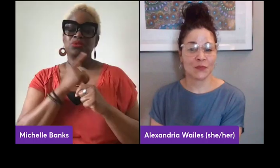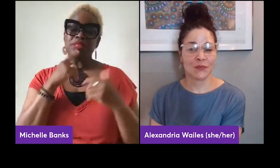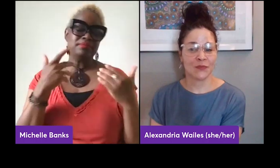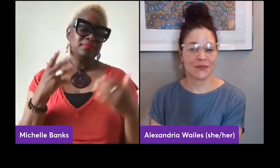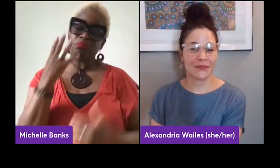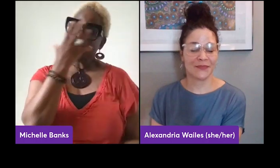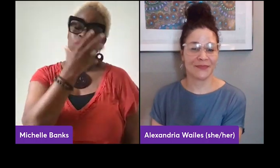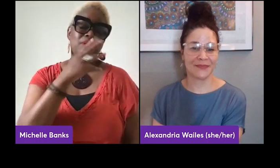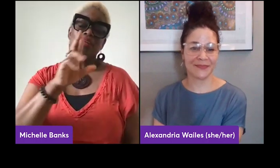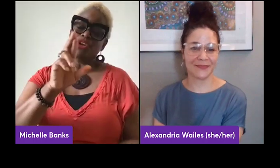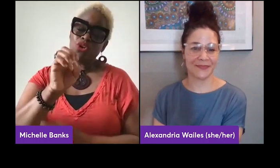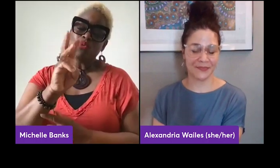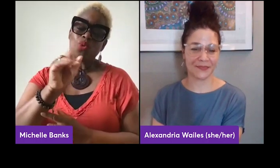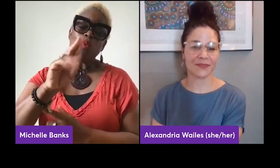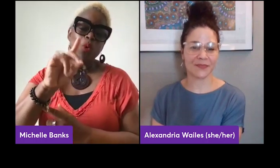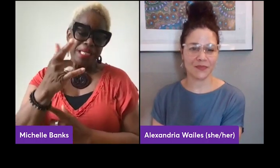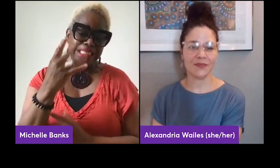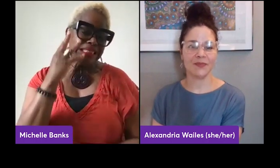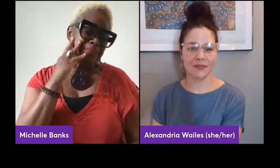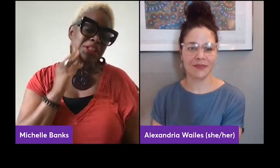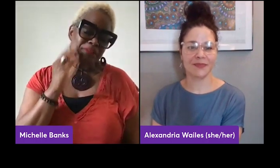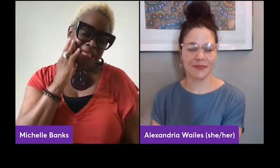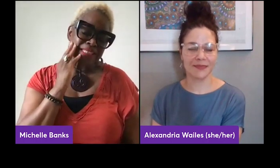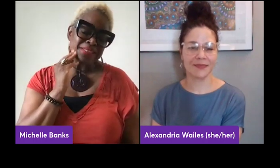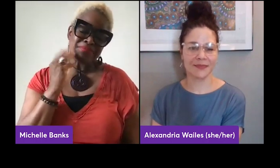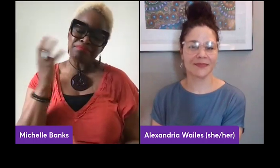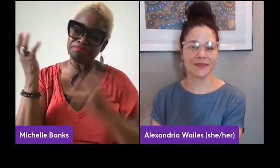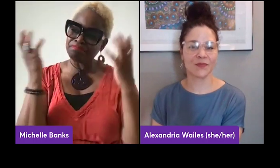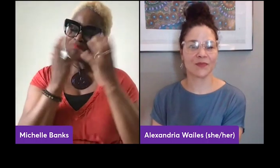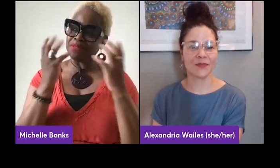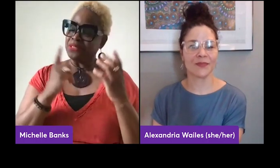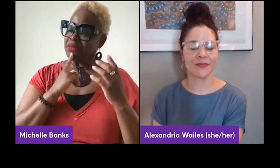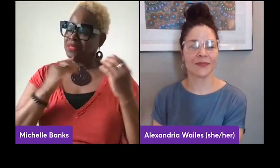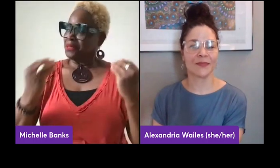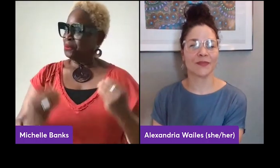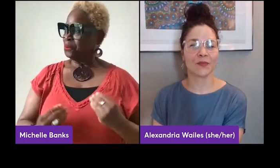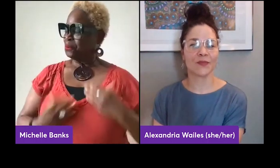It's been such a beautiful and rewarding experience.